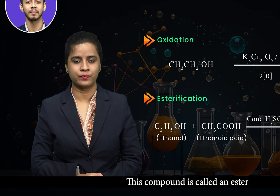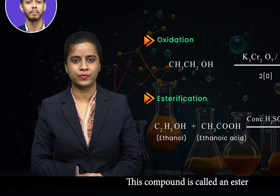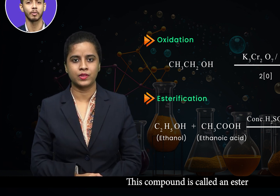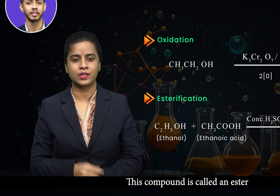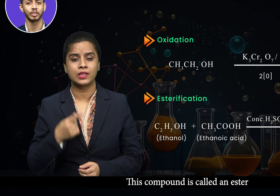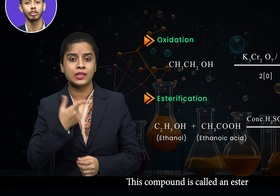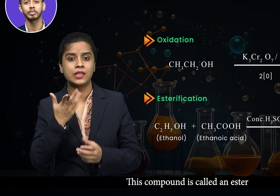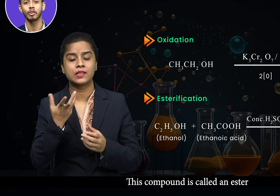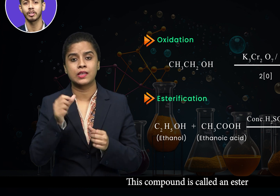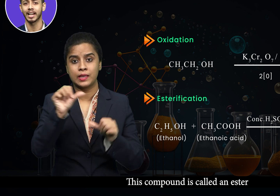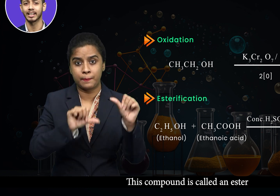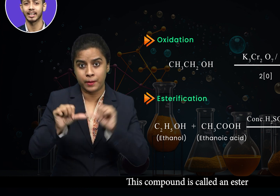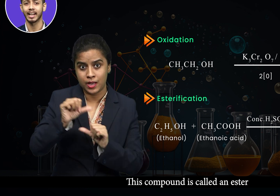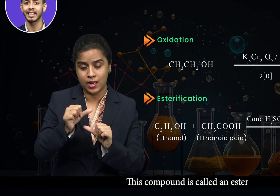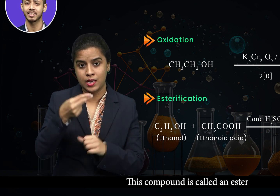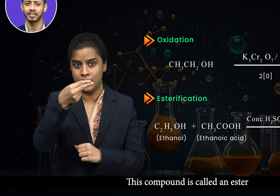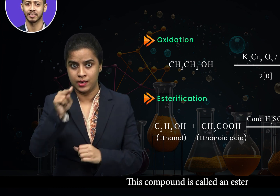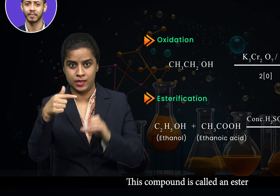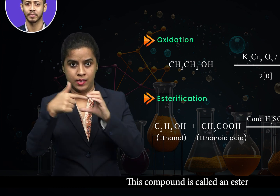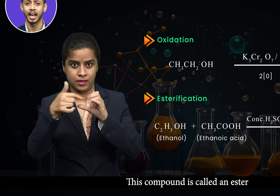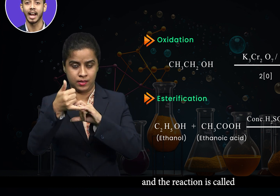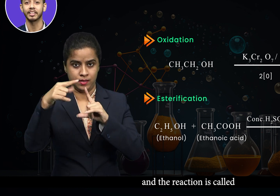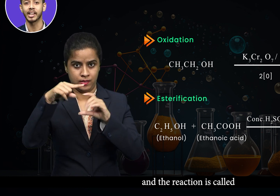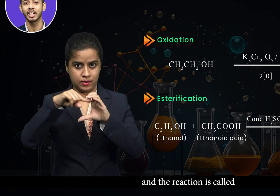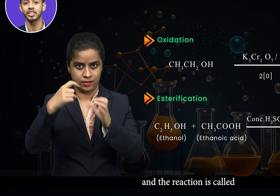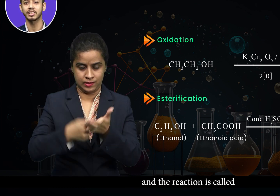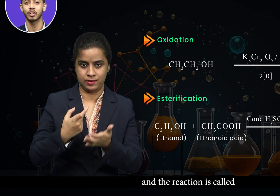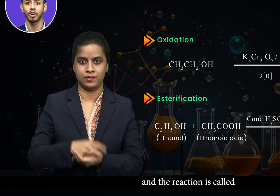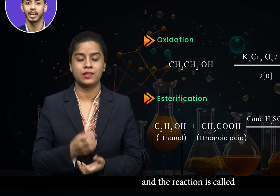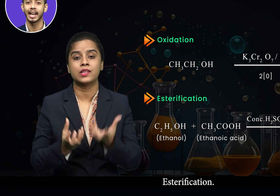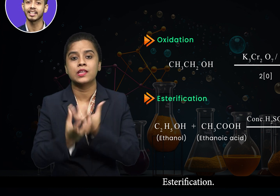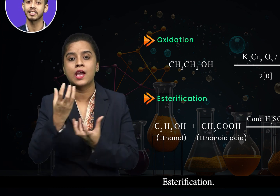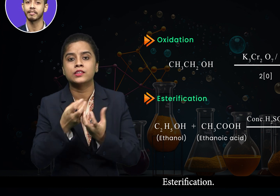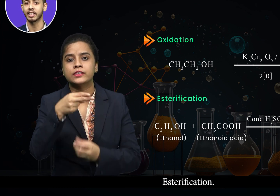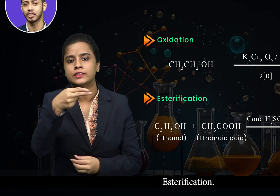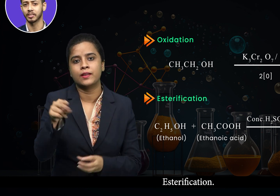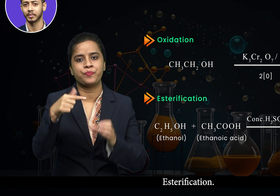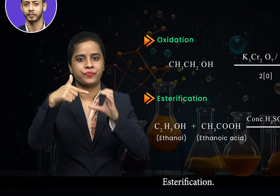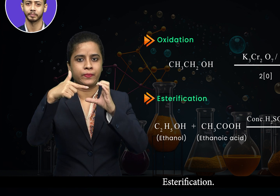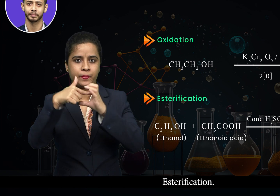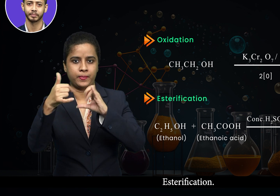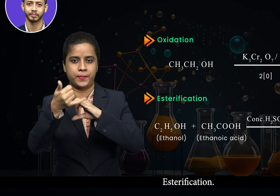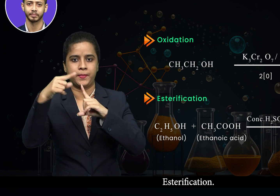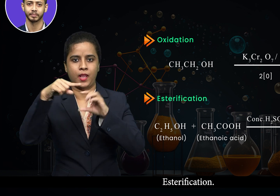This compound is also called an ester, and the reaction is called esterification.